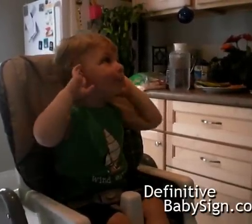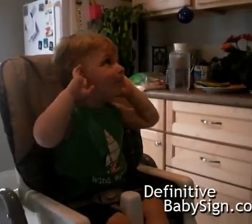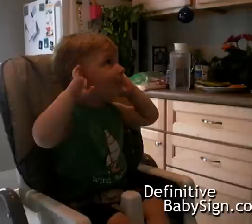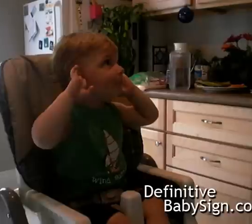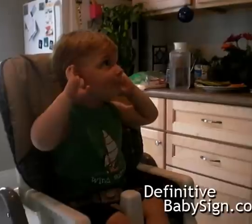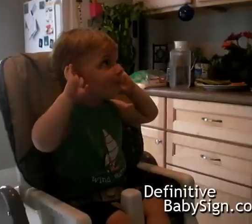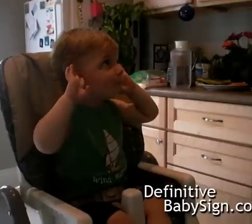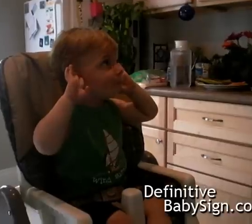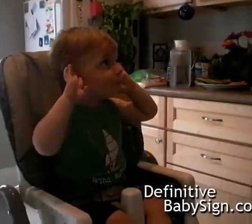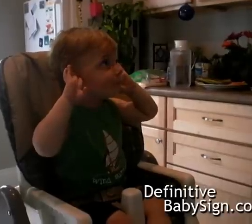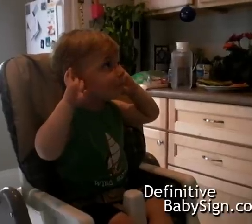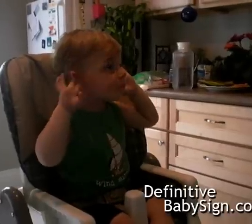that's good.